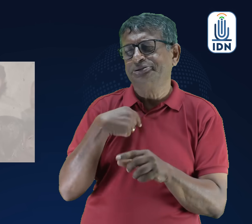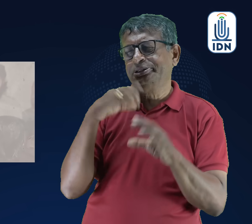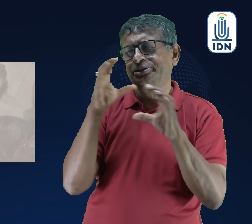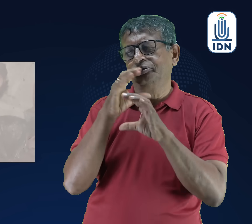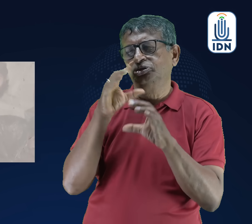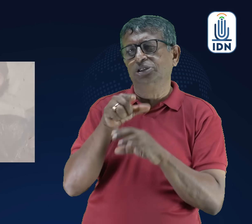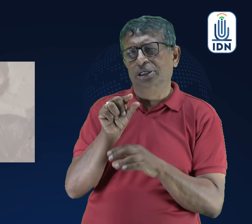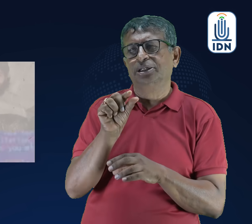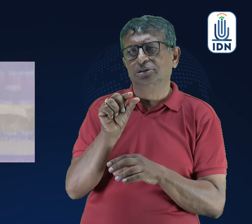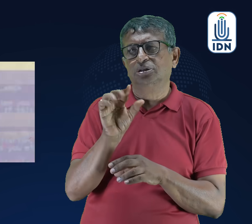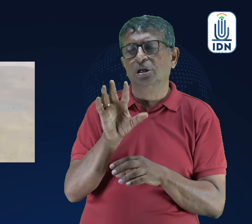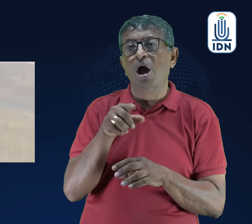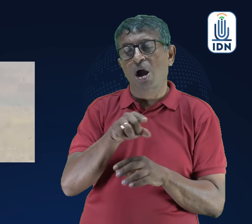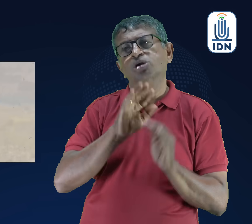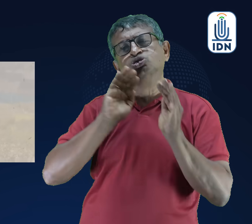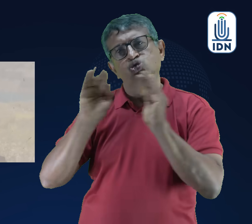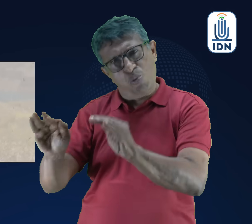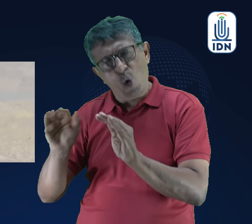Welcome to Afghanistan.